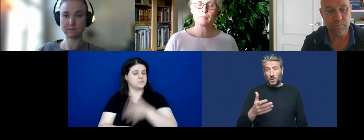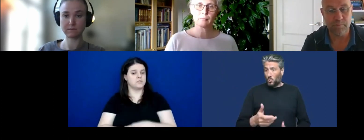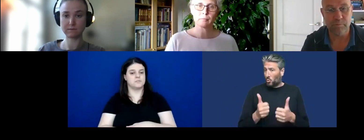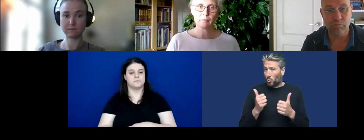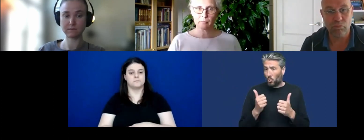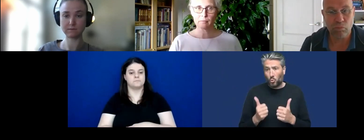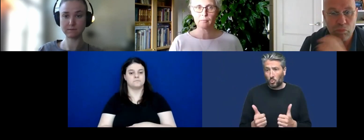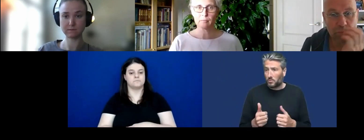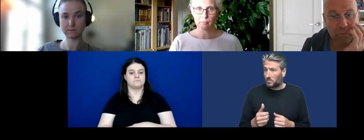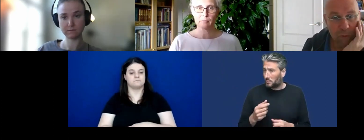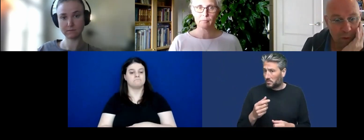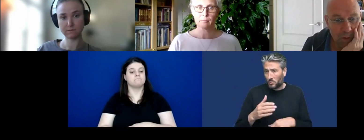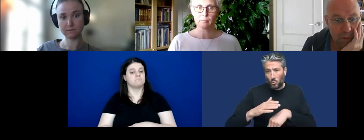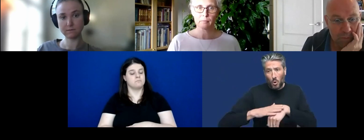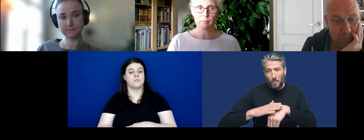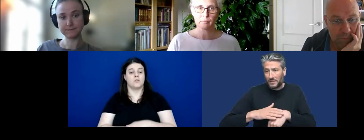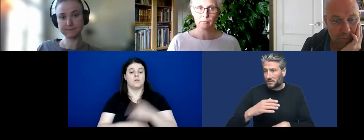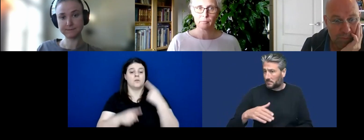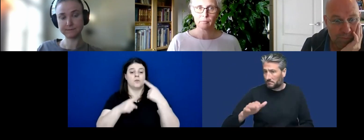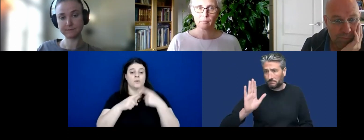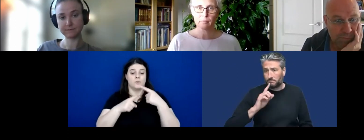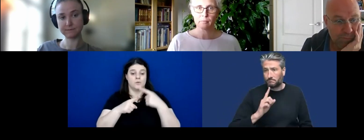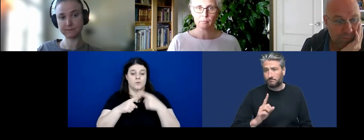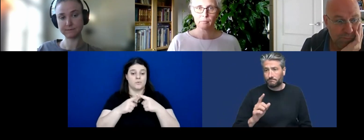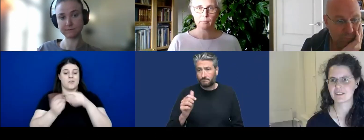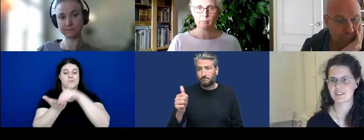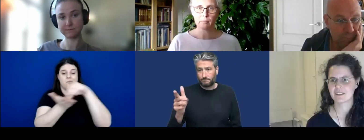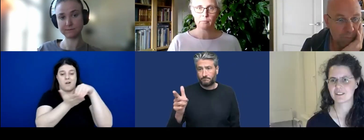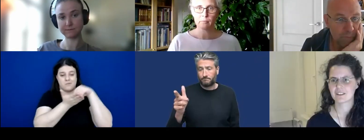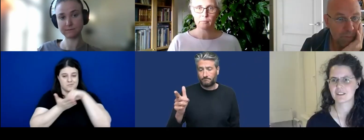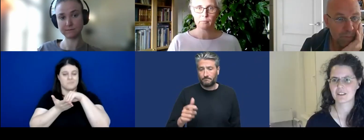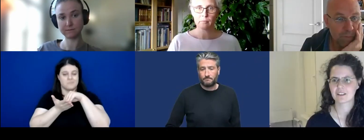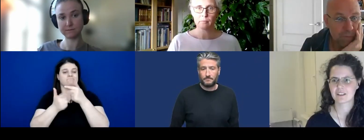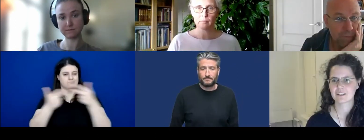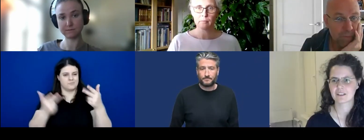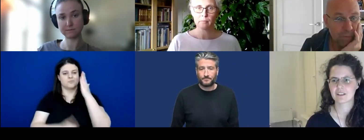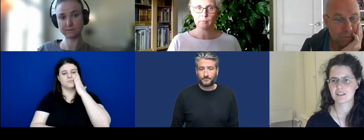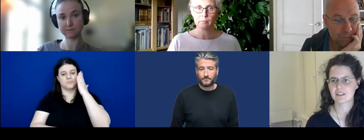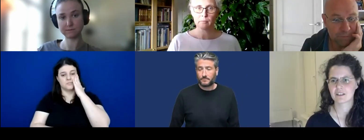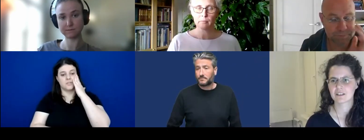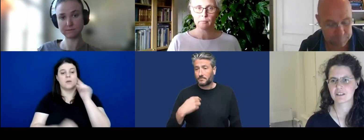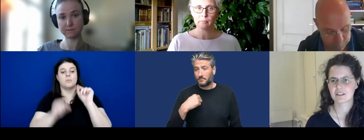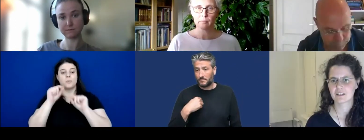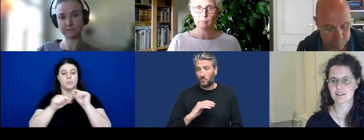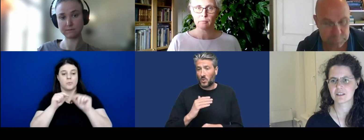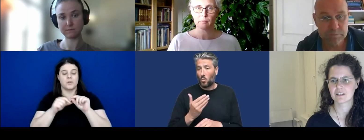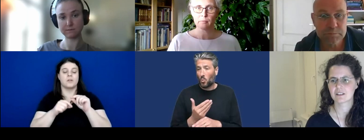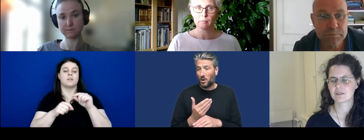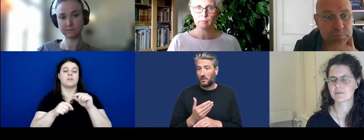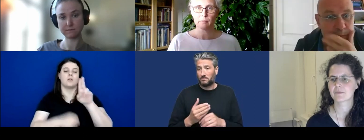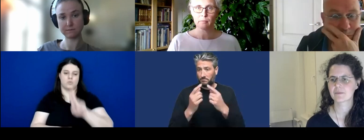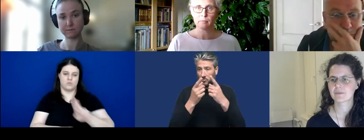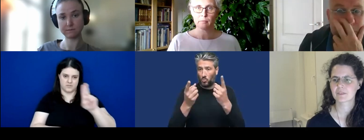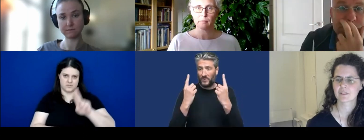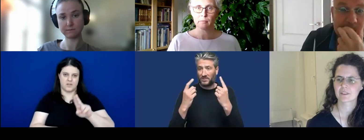I think that part of the fault of this is that I'm an educator at the University of Washington, and I'm sure there's